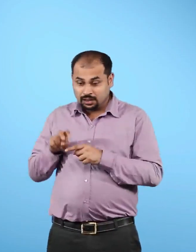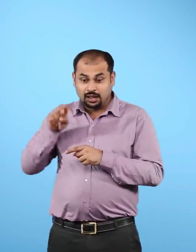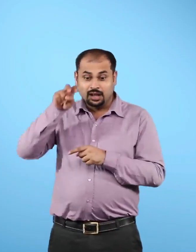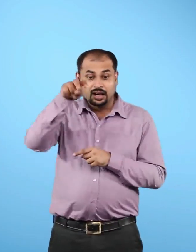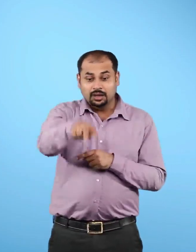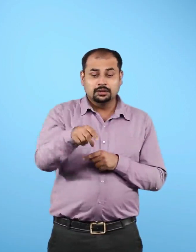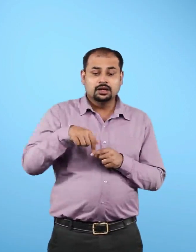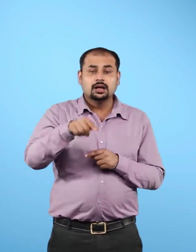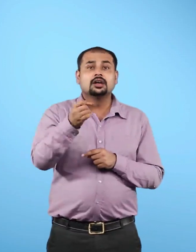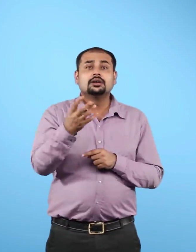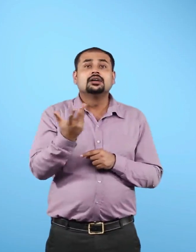3.50 meters,